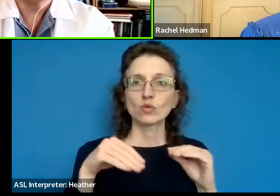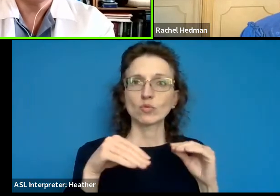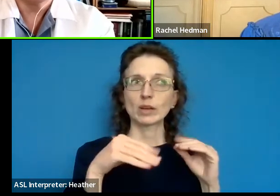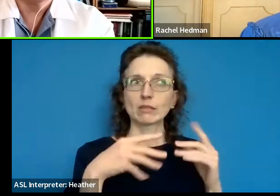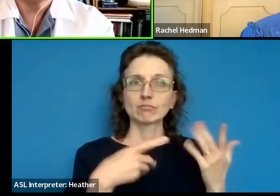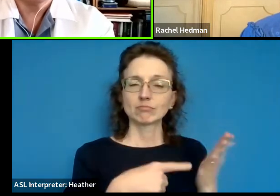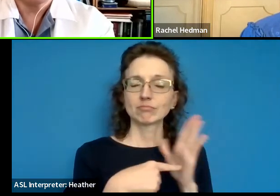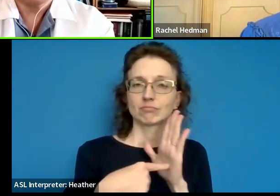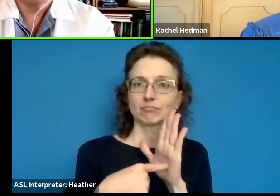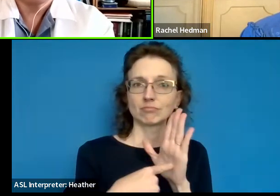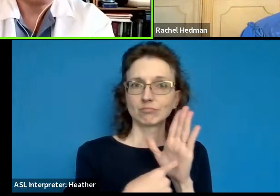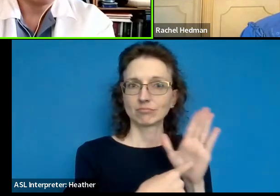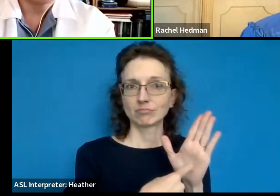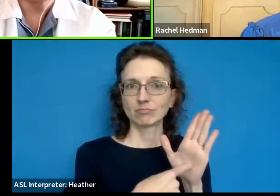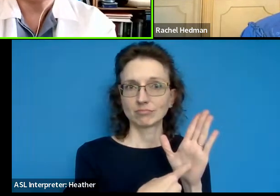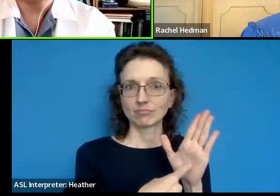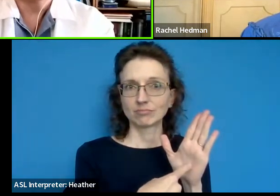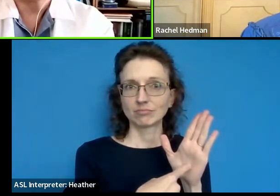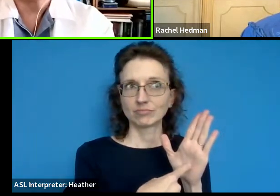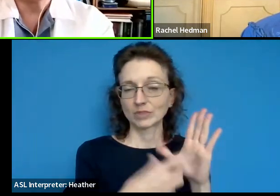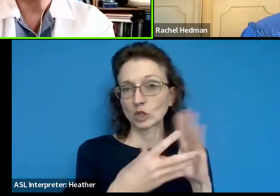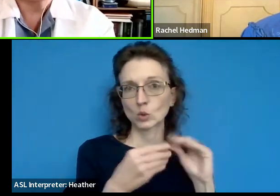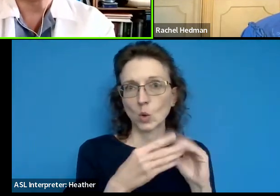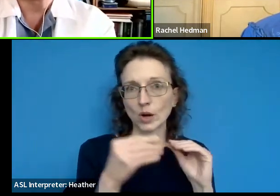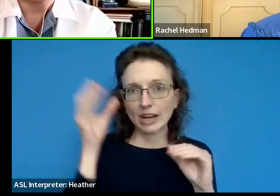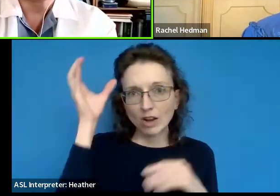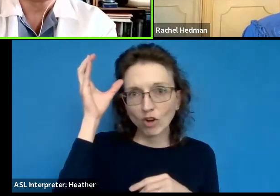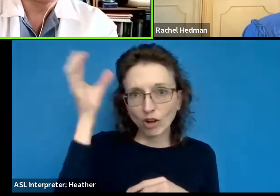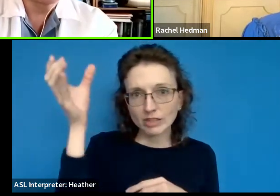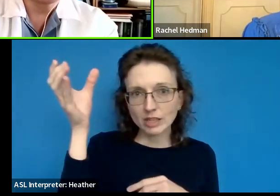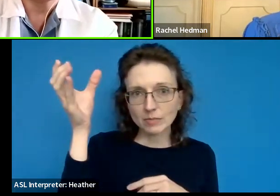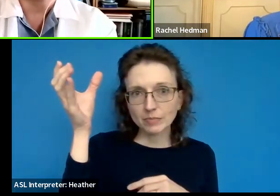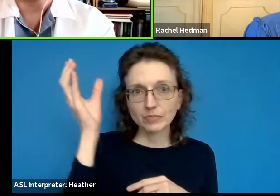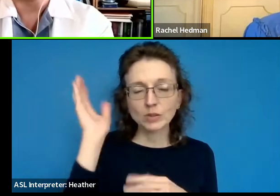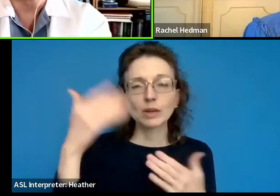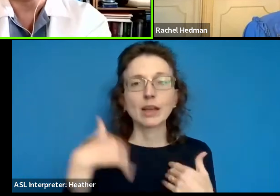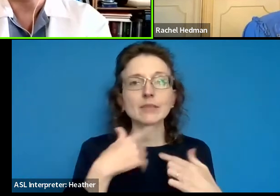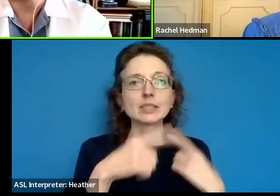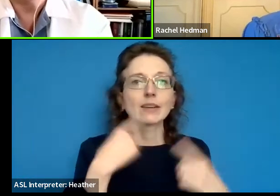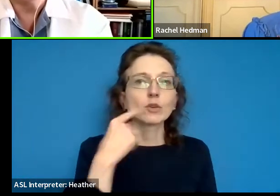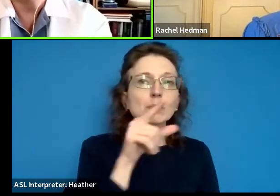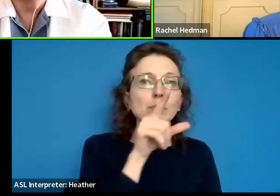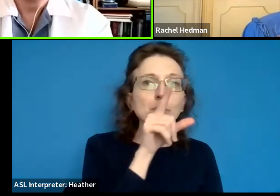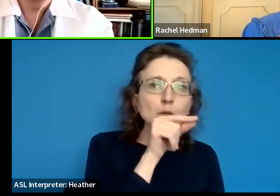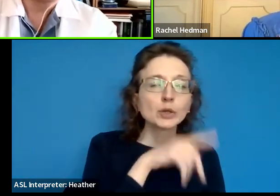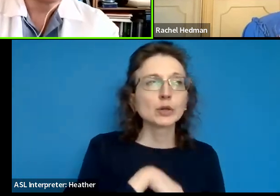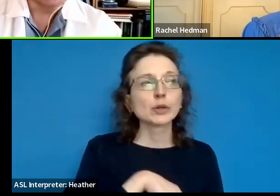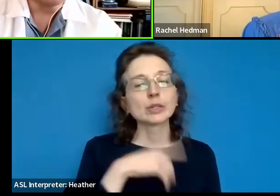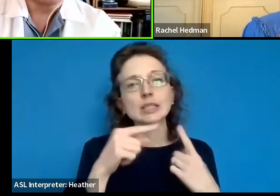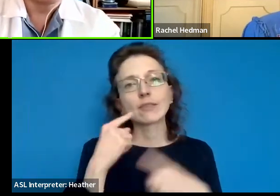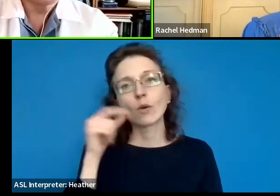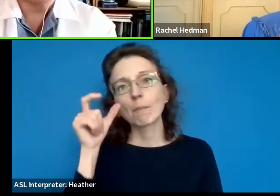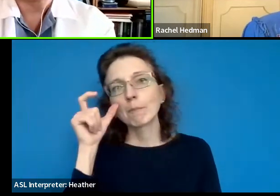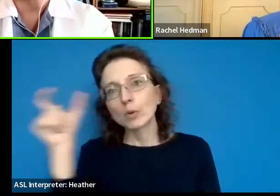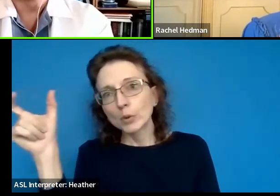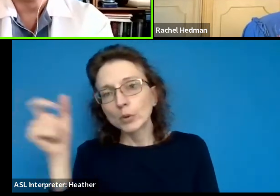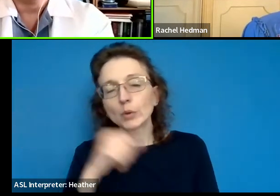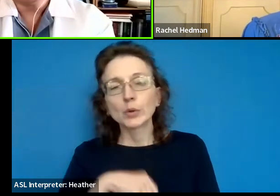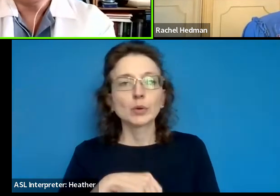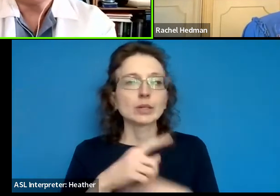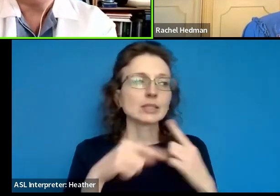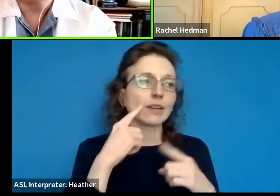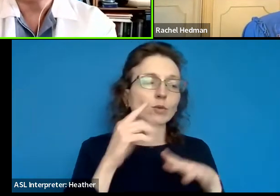represent the story. So you would have a sign for bird, you would have a sign for moon, you would have a sign for